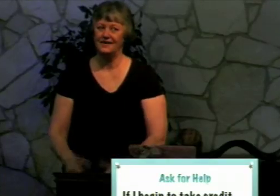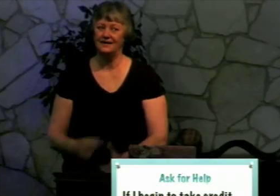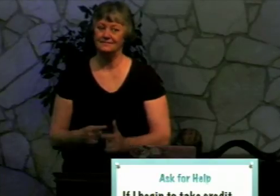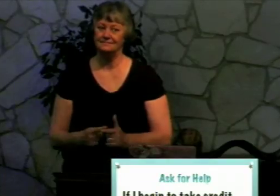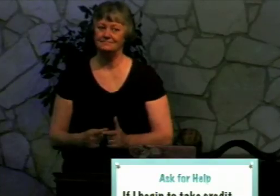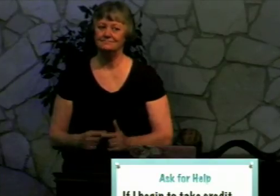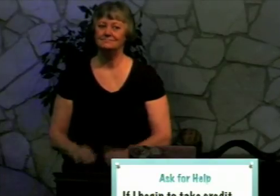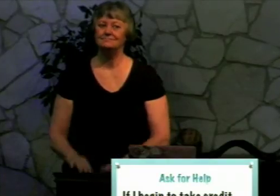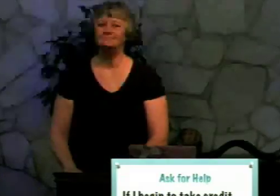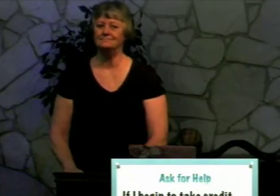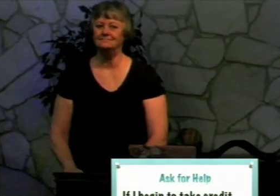then